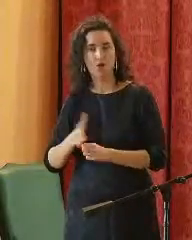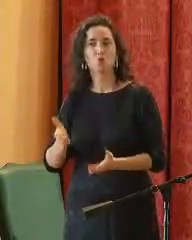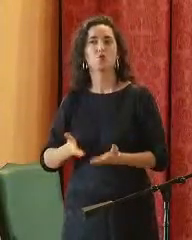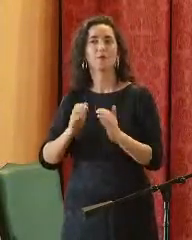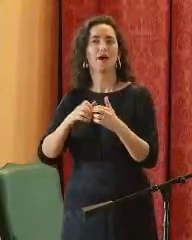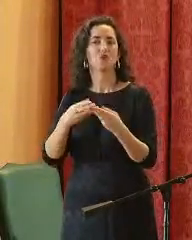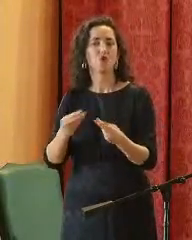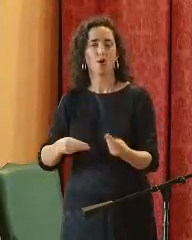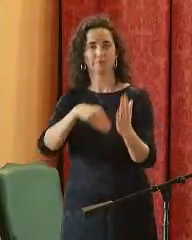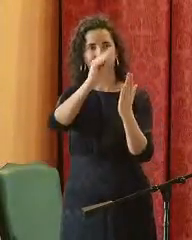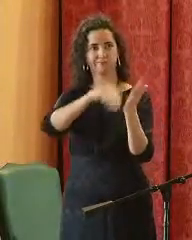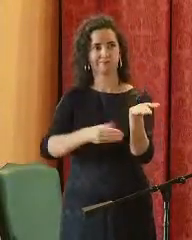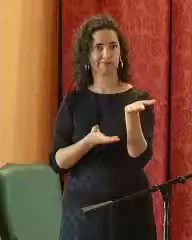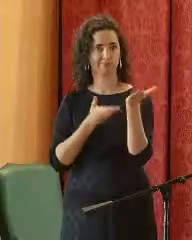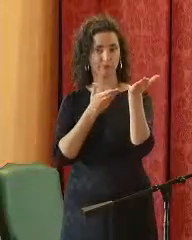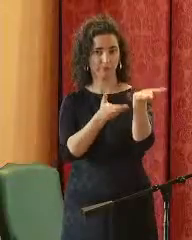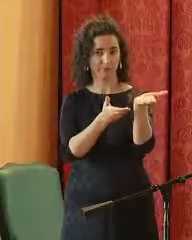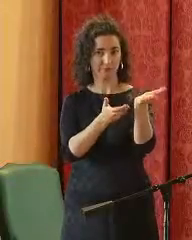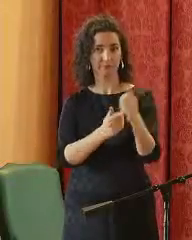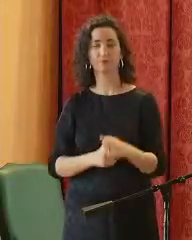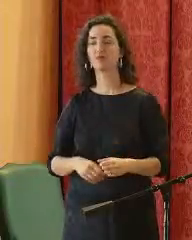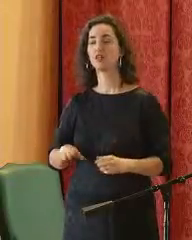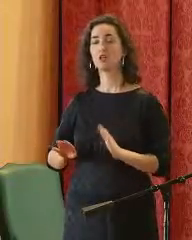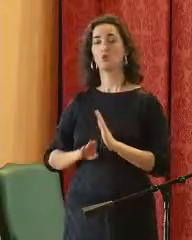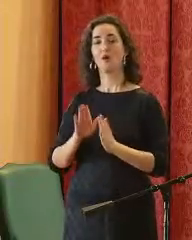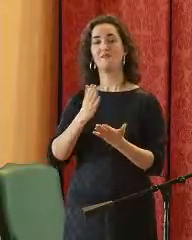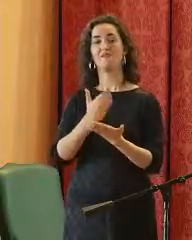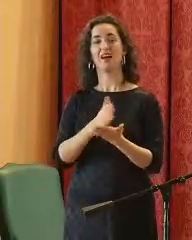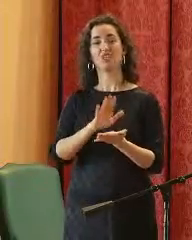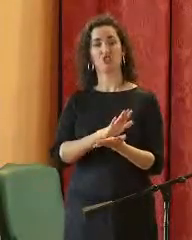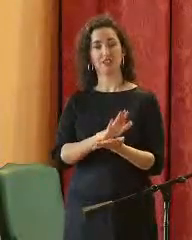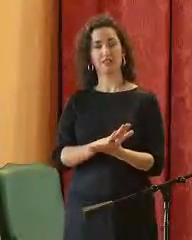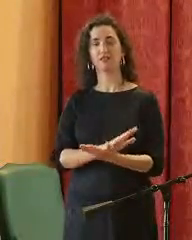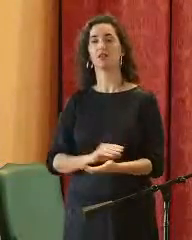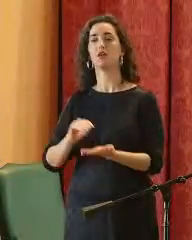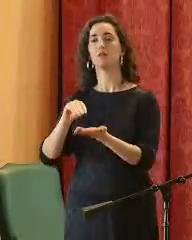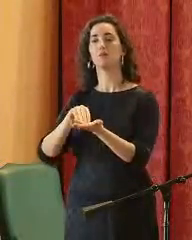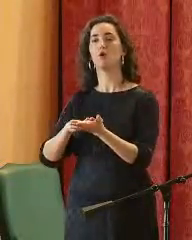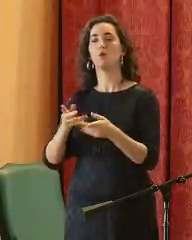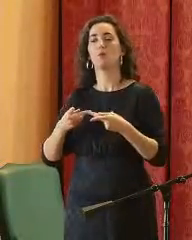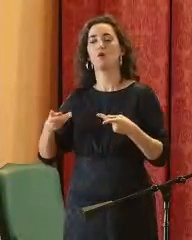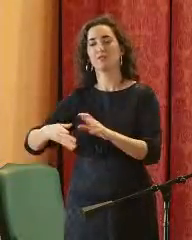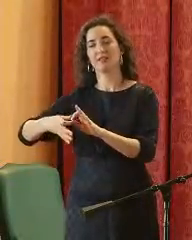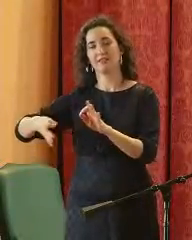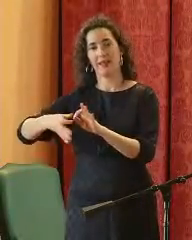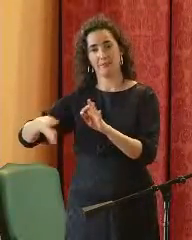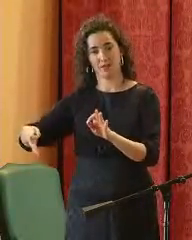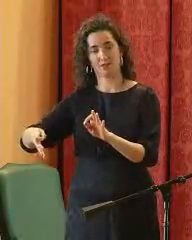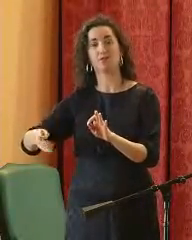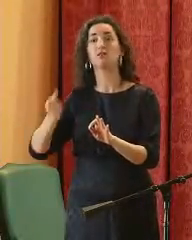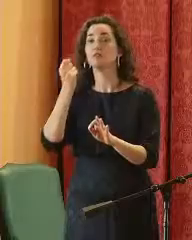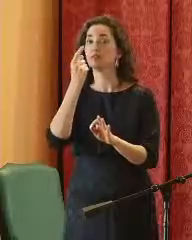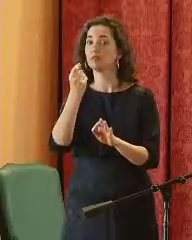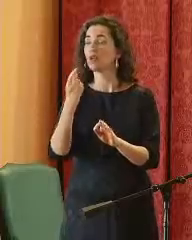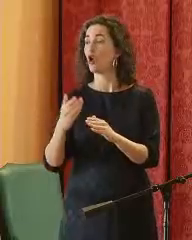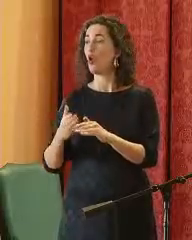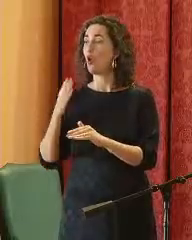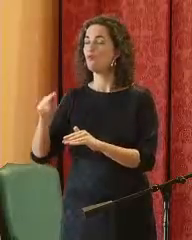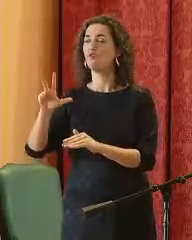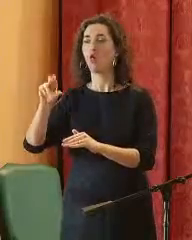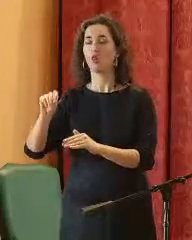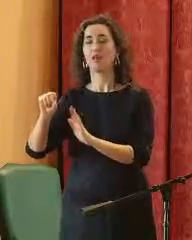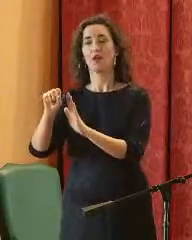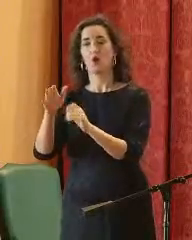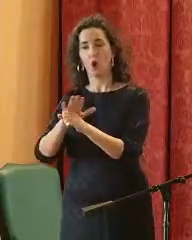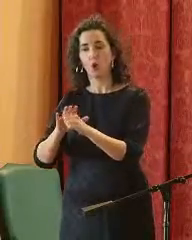solutions. She developed a fact sheet, wrote a position statement that was endorsed by over 30 local, state,